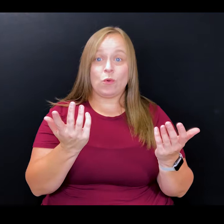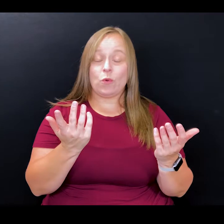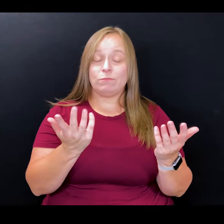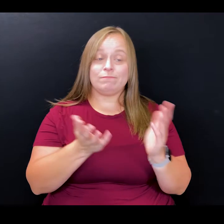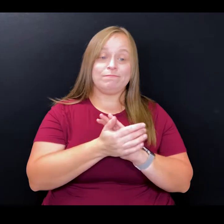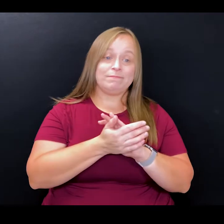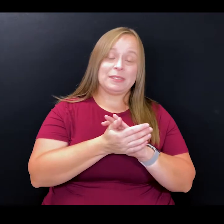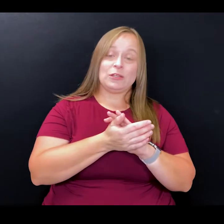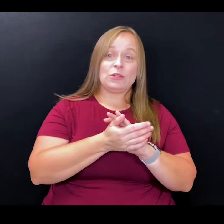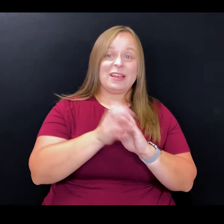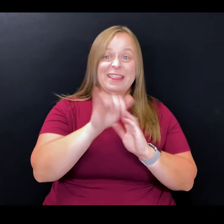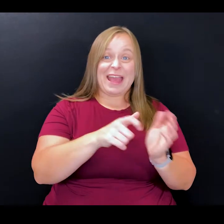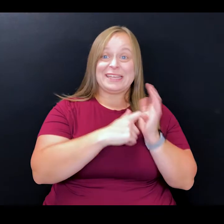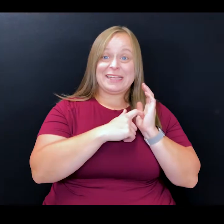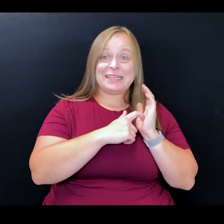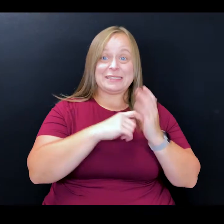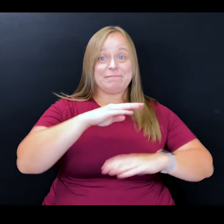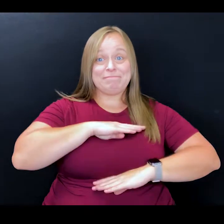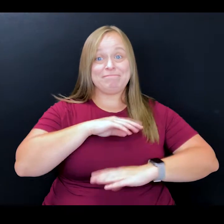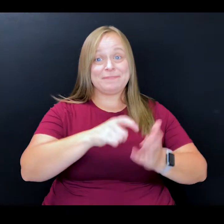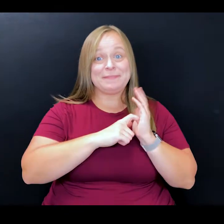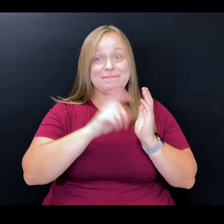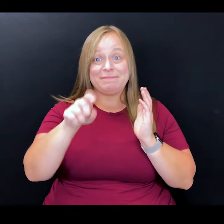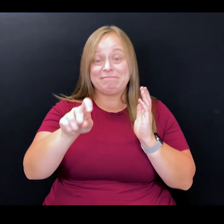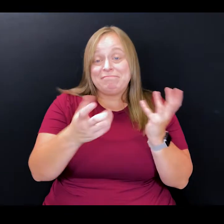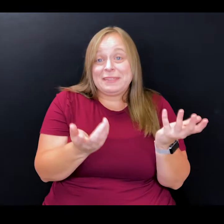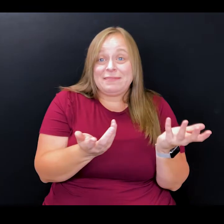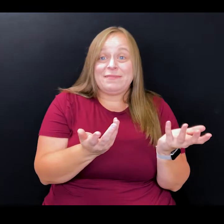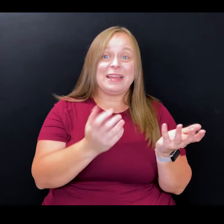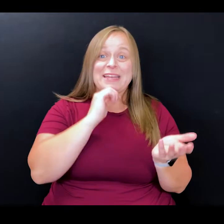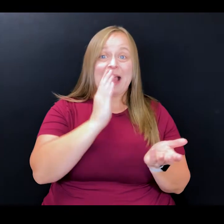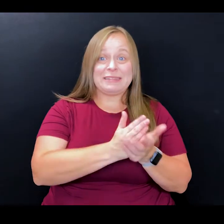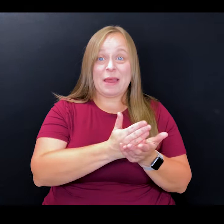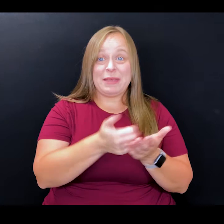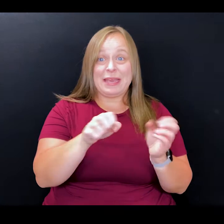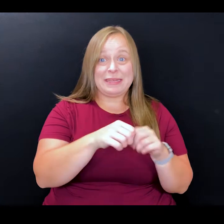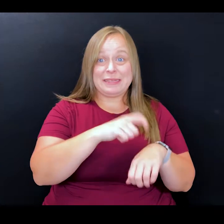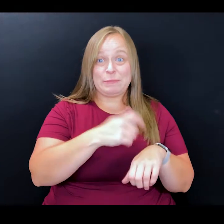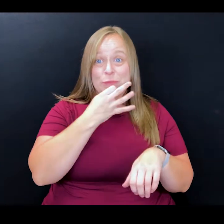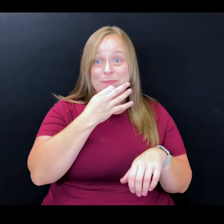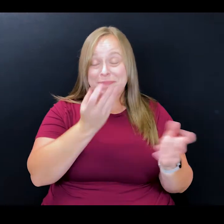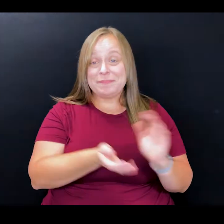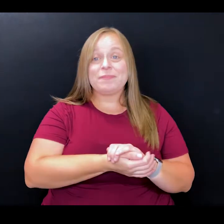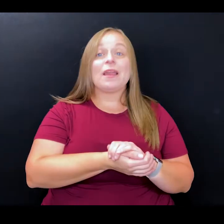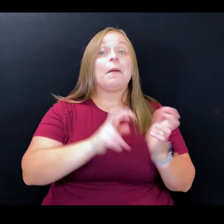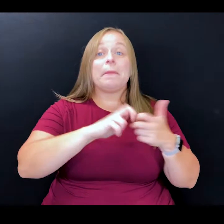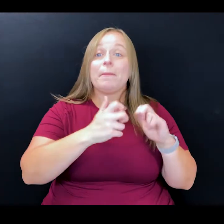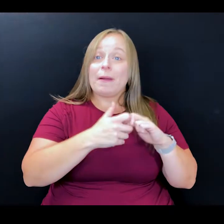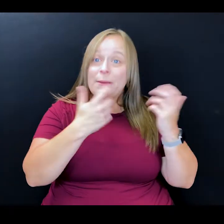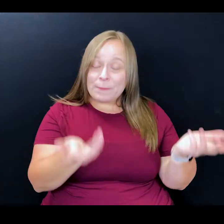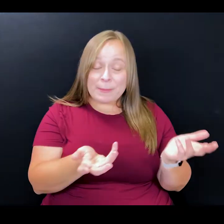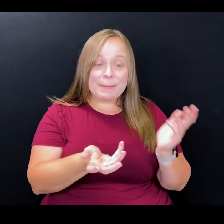day. So these needs are going to be are not going away. Now the